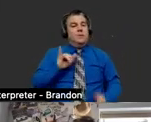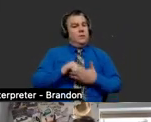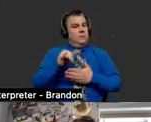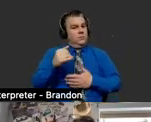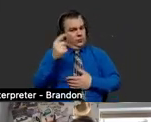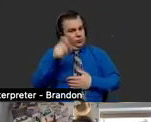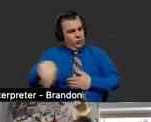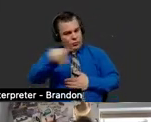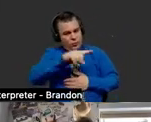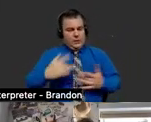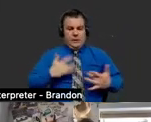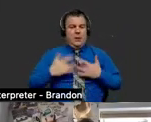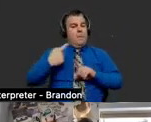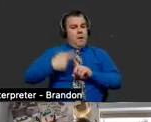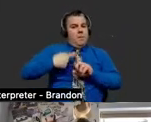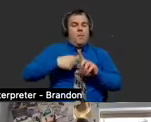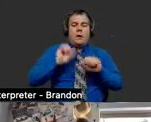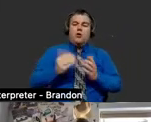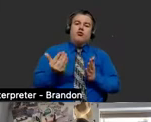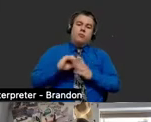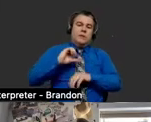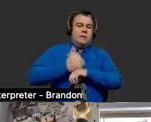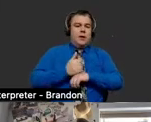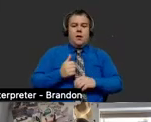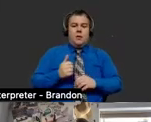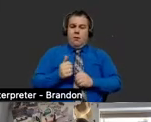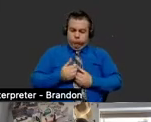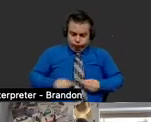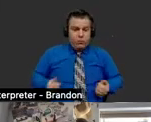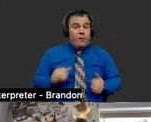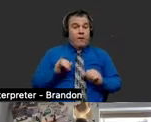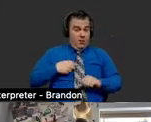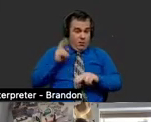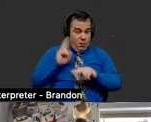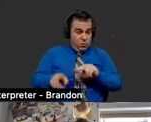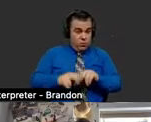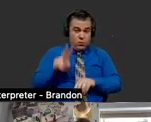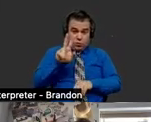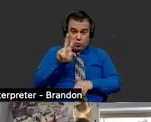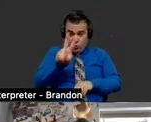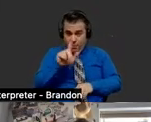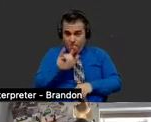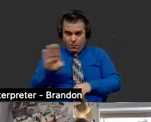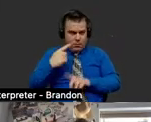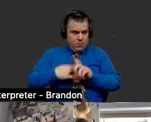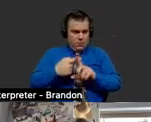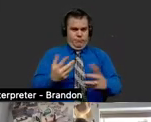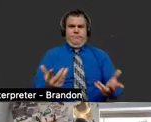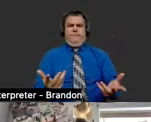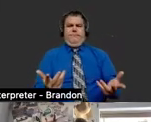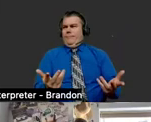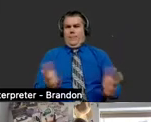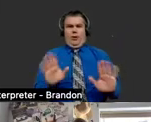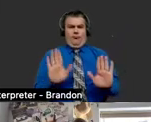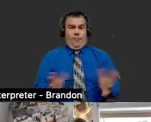Month after month, you can reset that metabolism. If I can lose 2 pounds a month, hello, how amazing. And